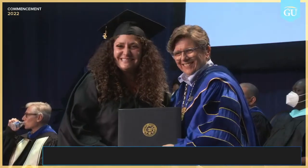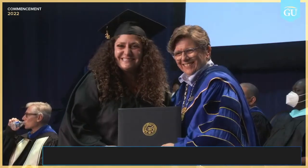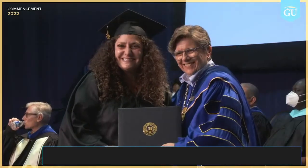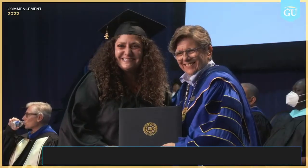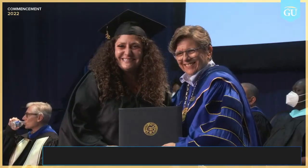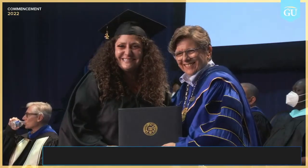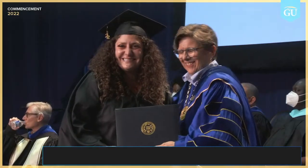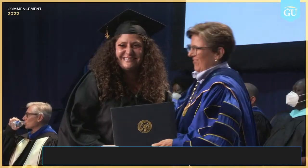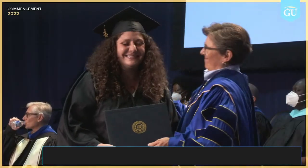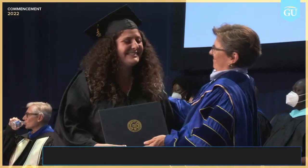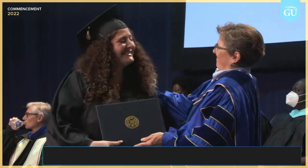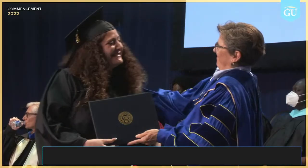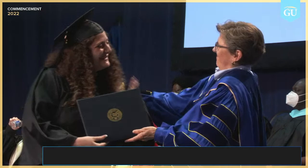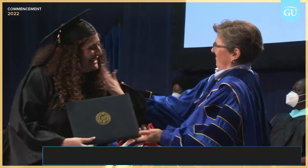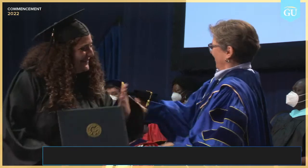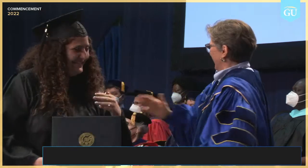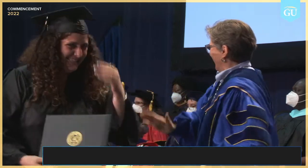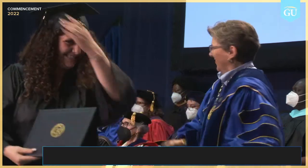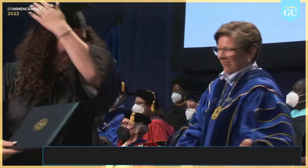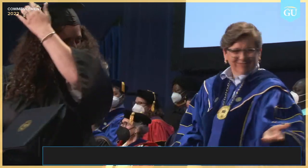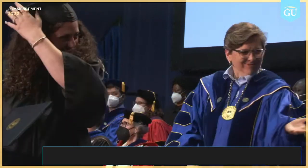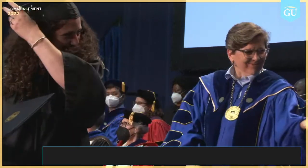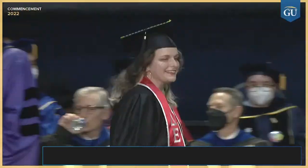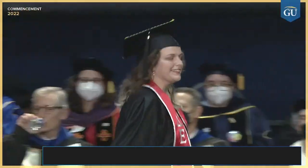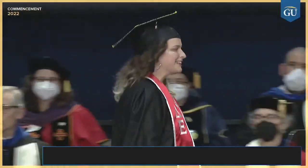Corey Duke, Bachelor of Arts.